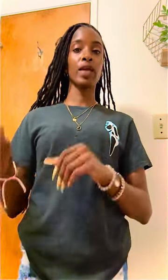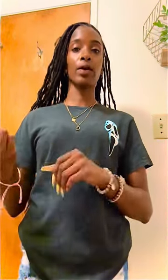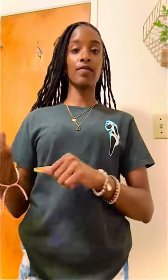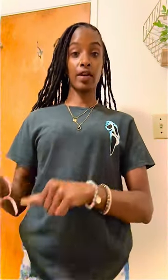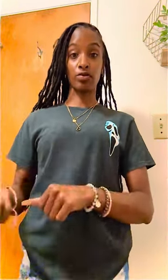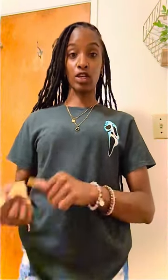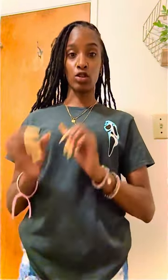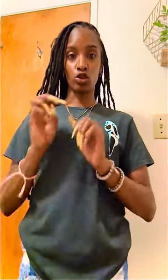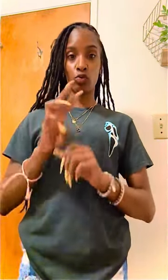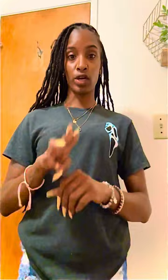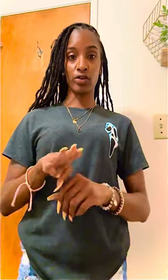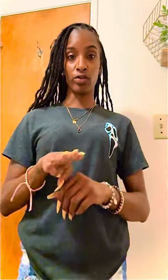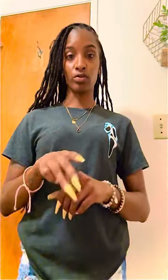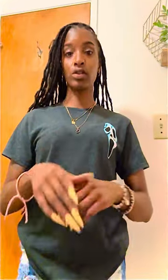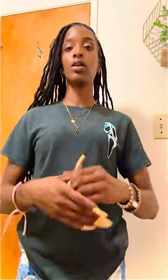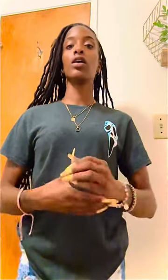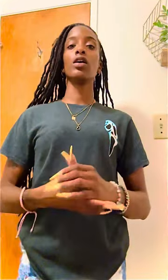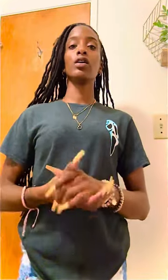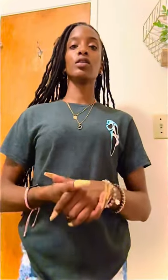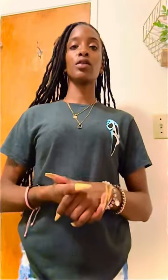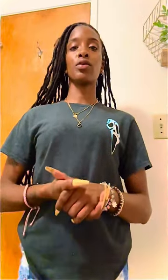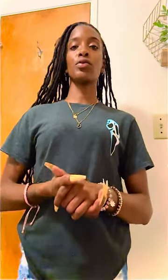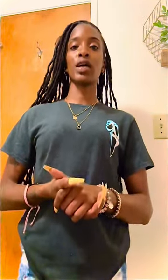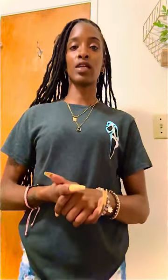have a healthy 3-year-old. So